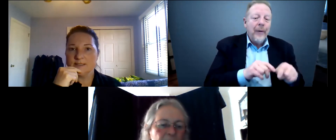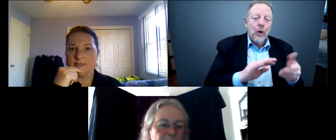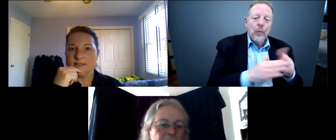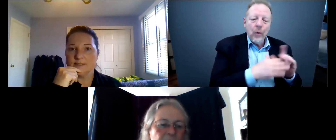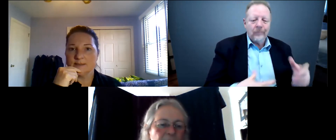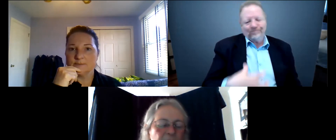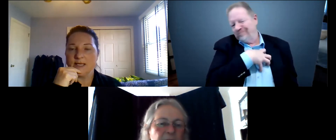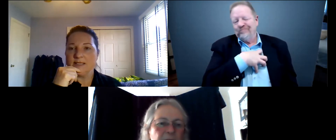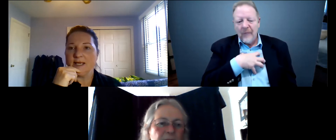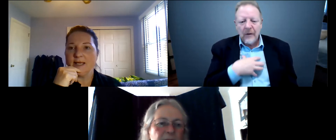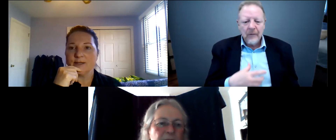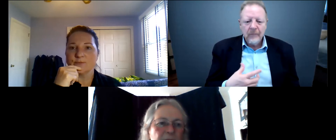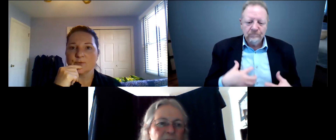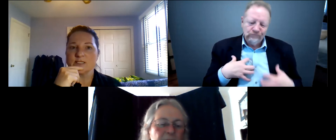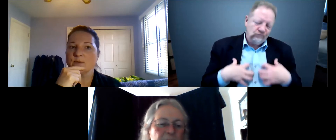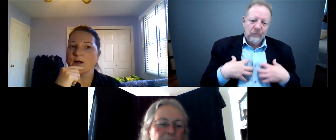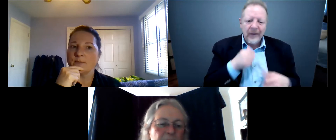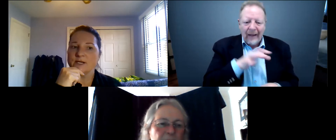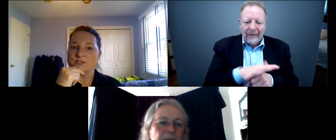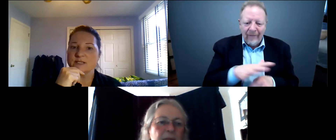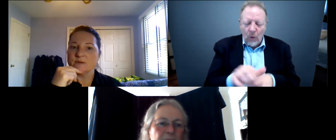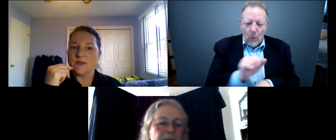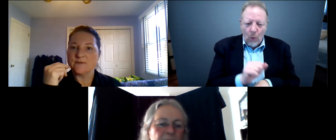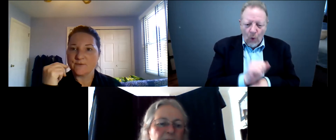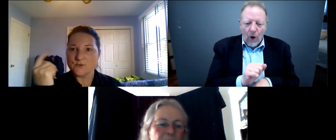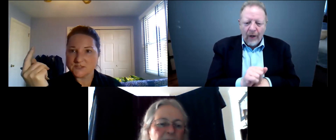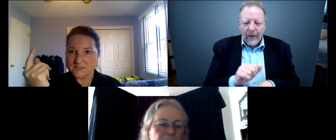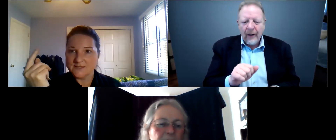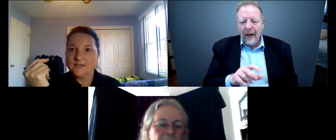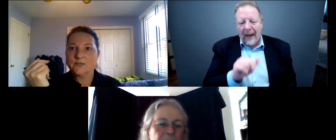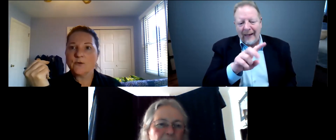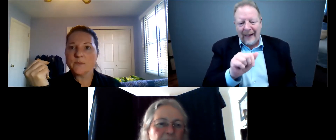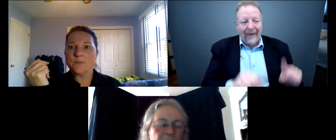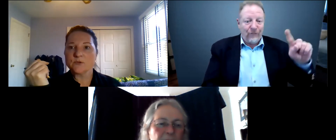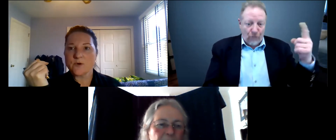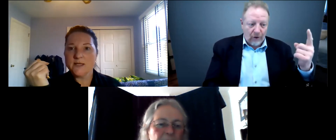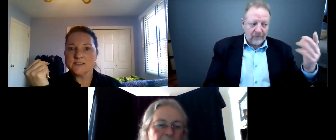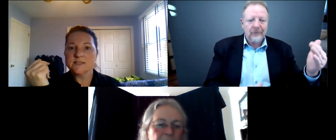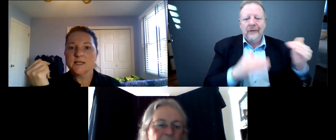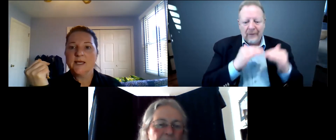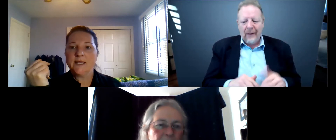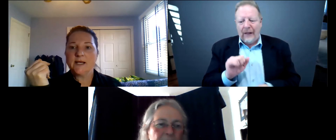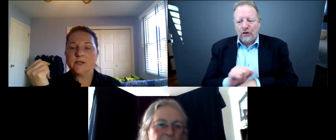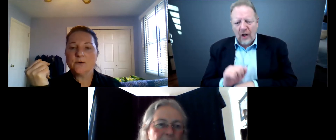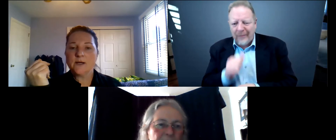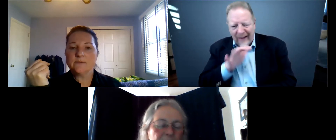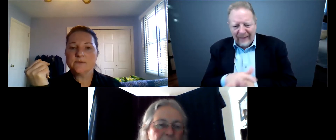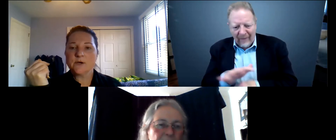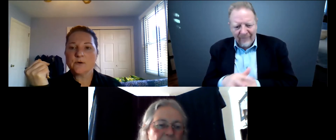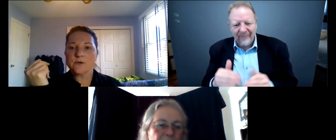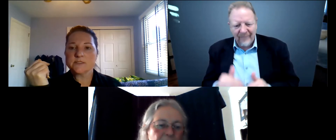the ADA and reasonable accommodation seemed to be the first, knowing people's rights. And I